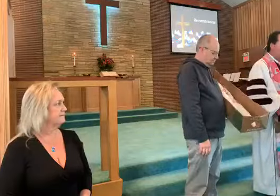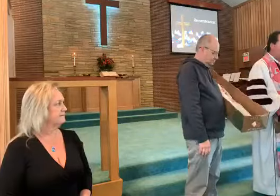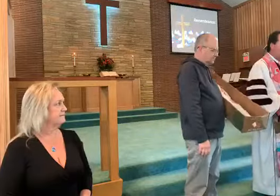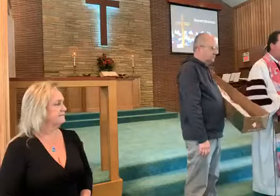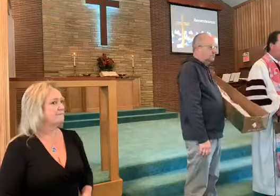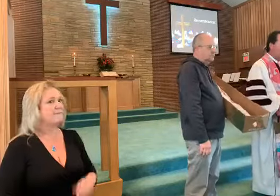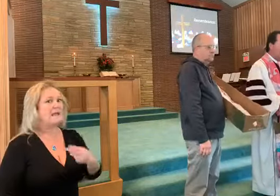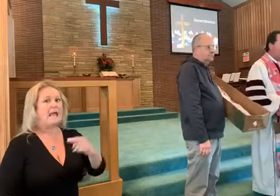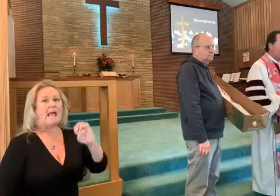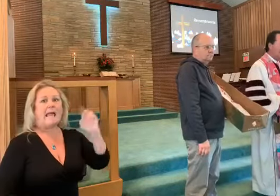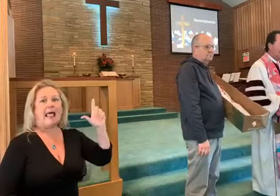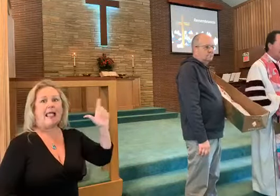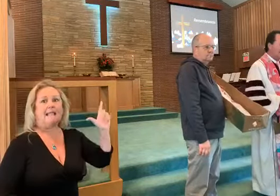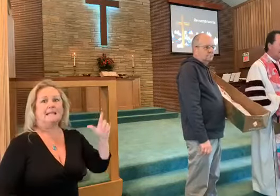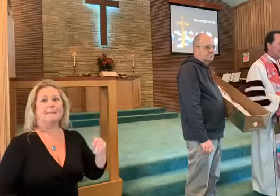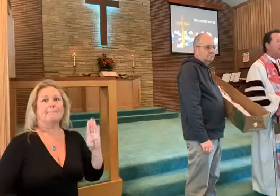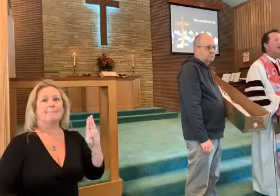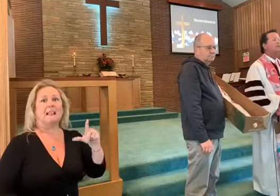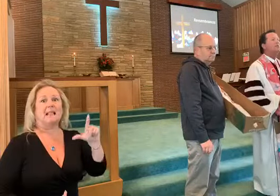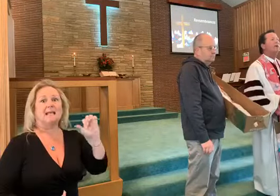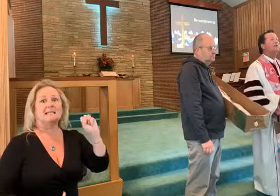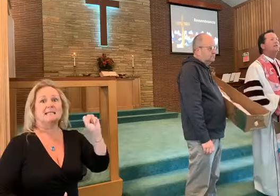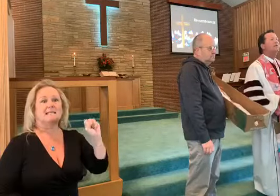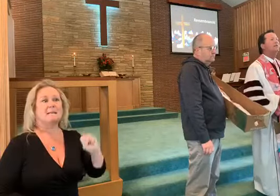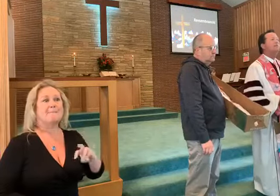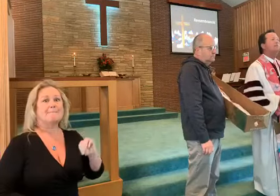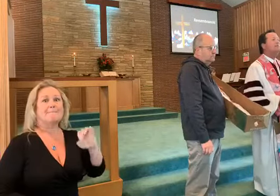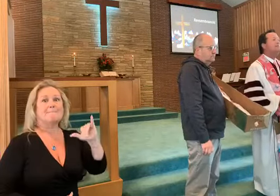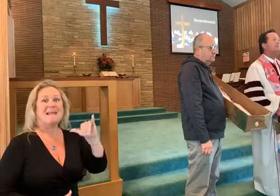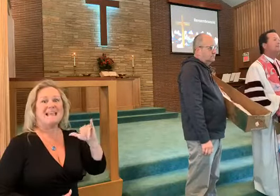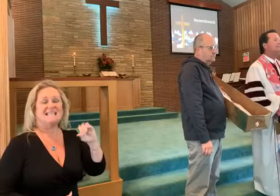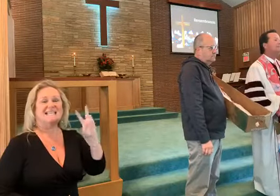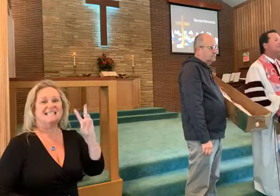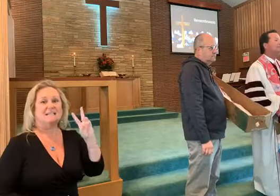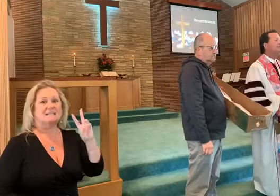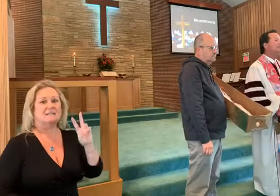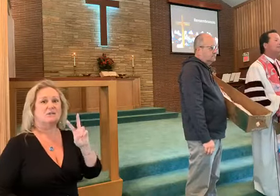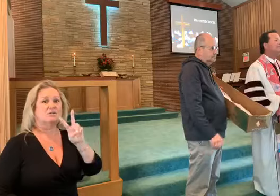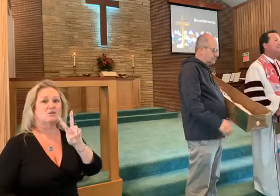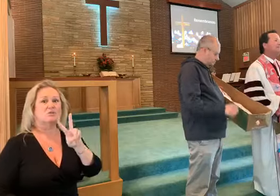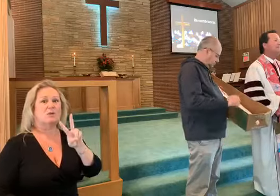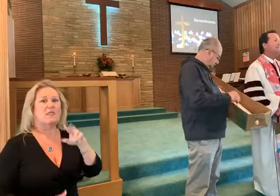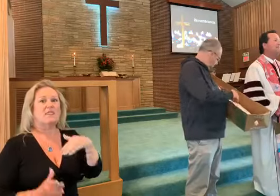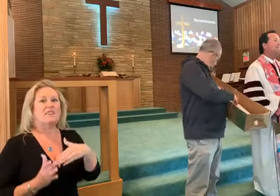Helen Bliss, May 6th, 2019.